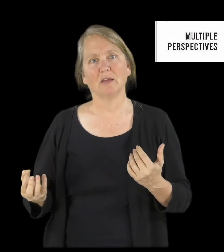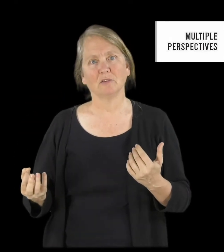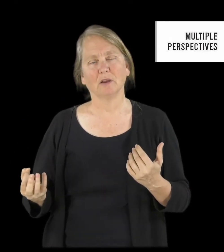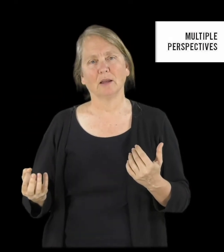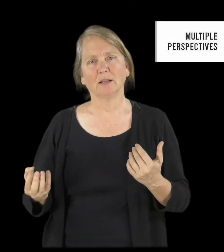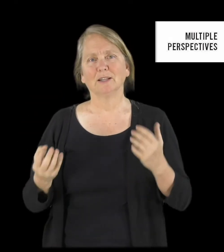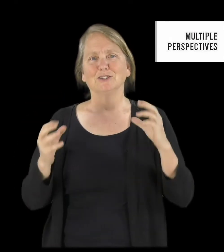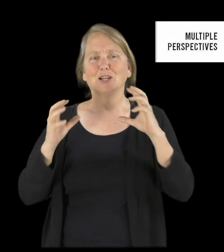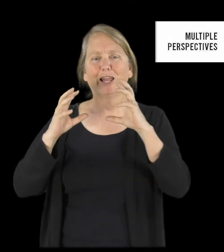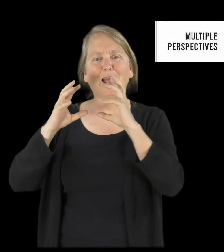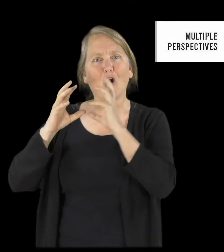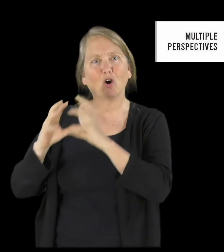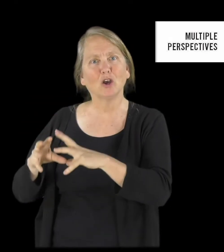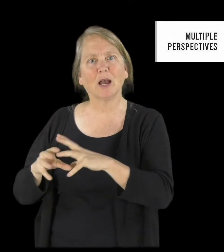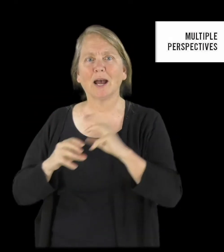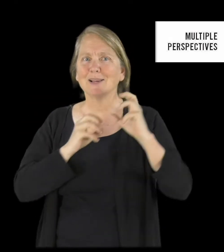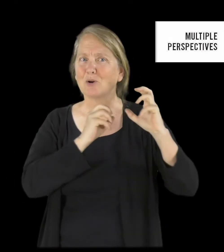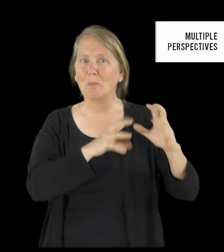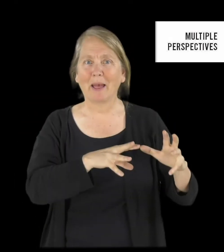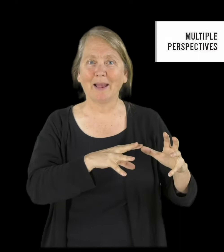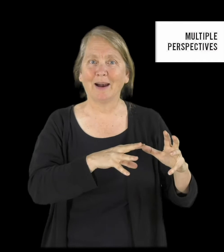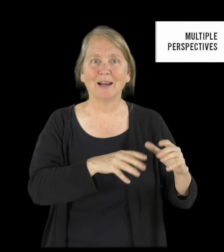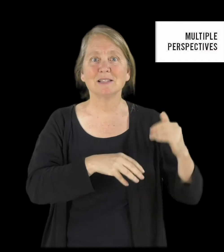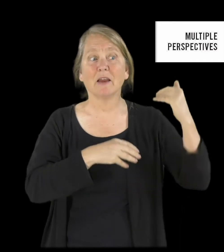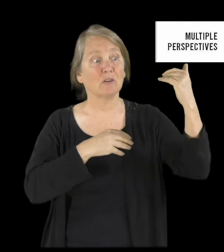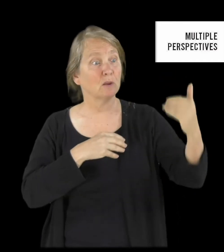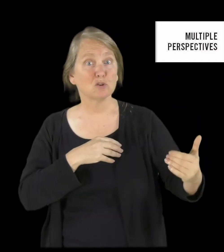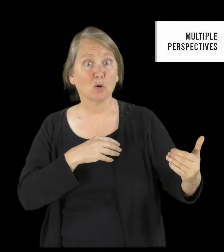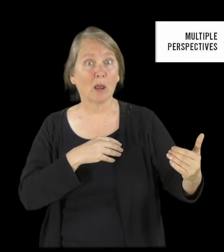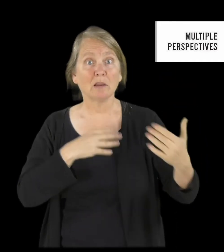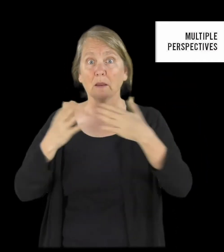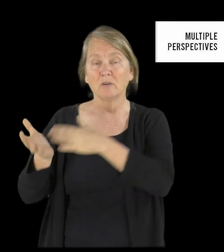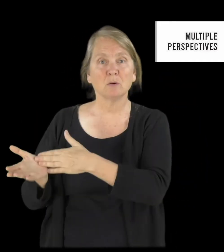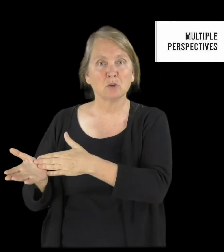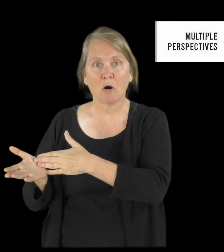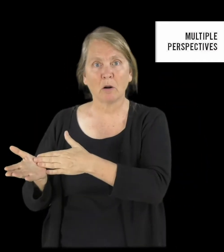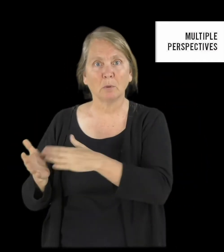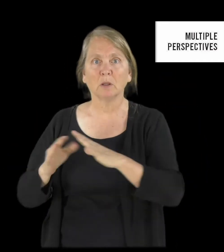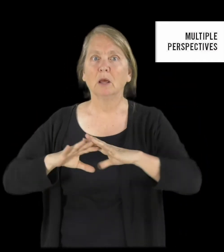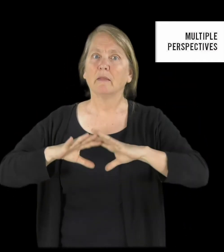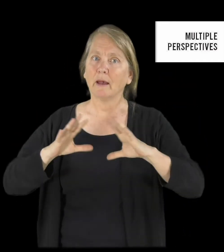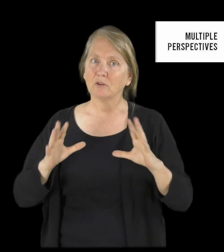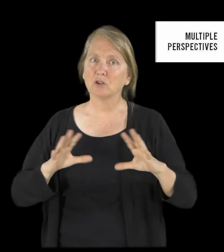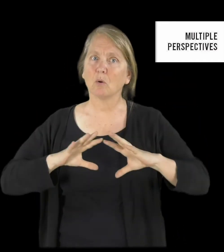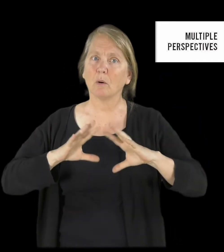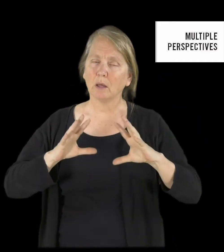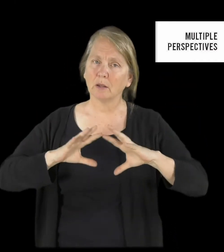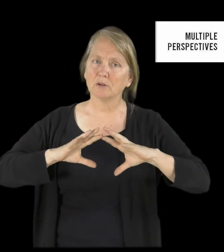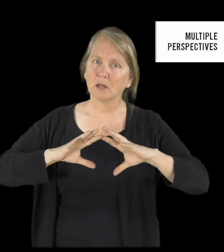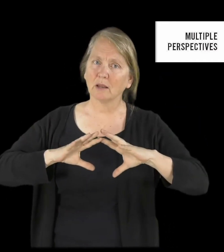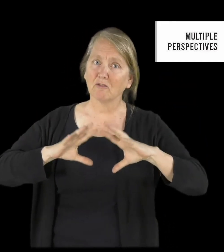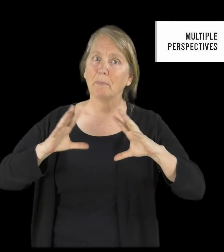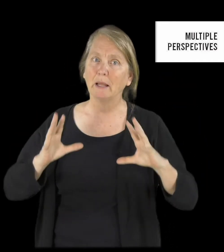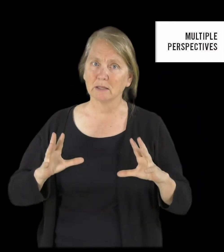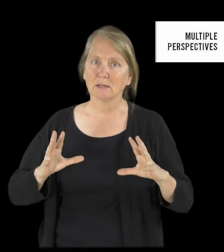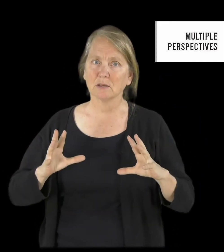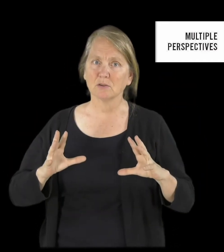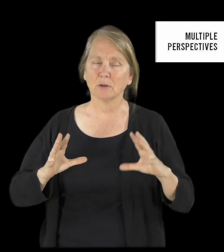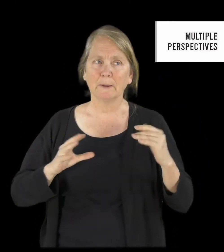side. It's not like all good guys, all bad guys, everything was great, everything was horrible. They have to show an understanding of balance in history. And